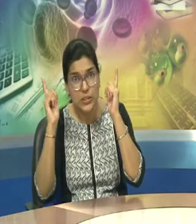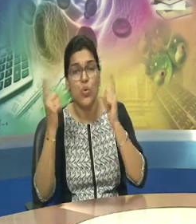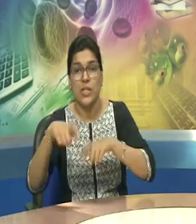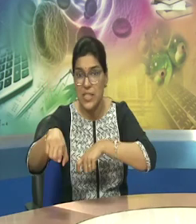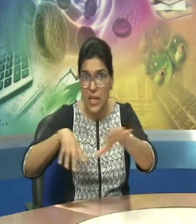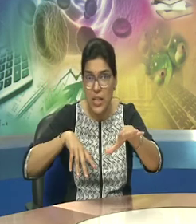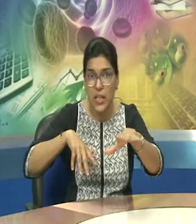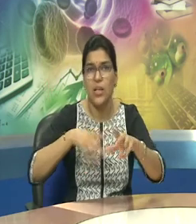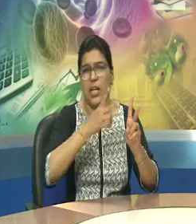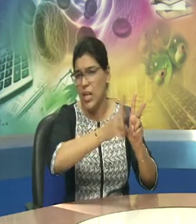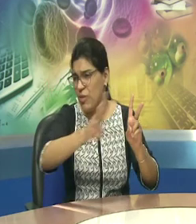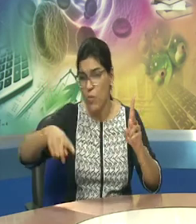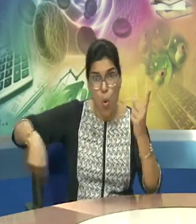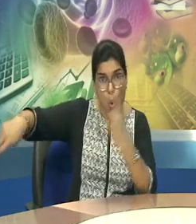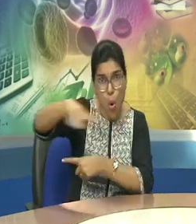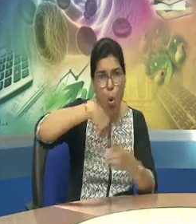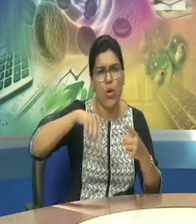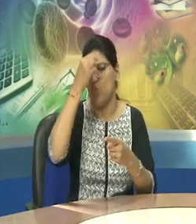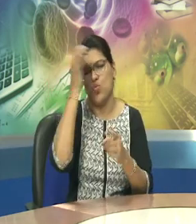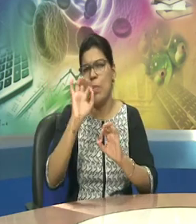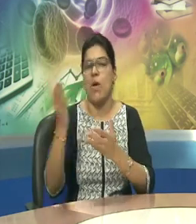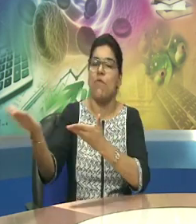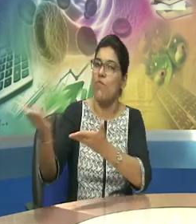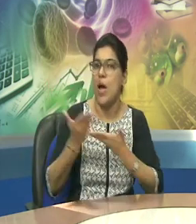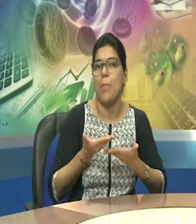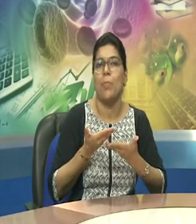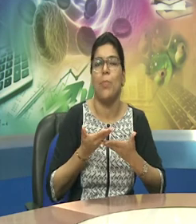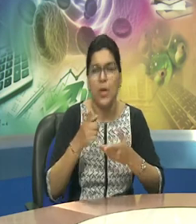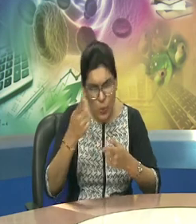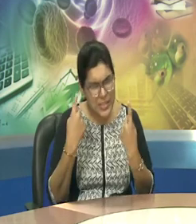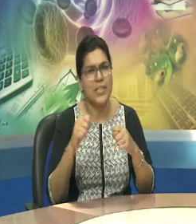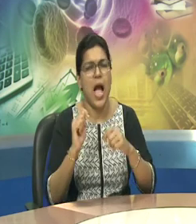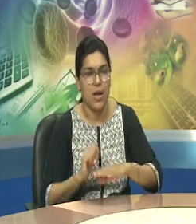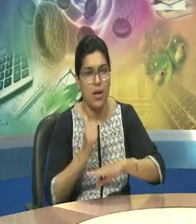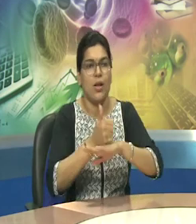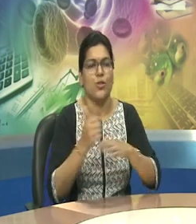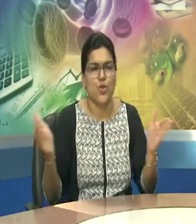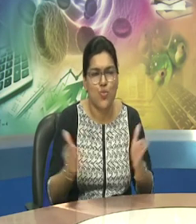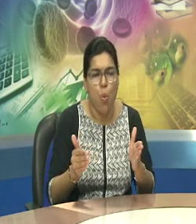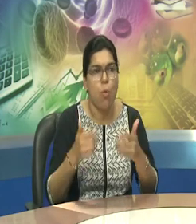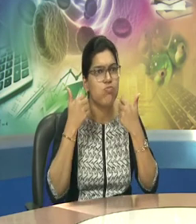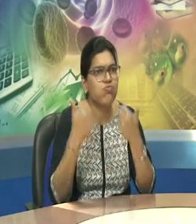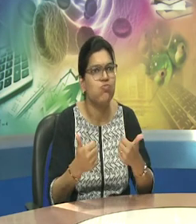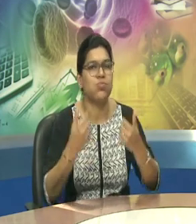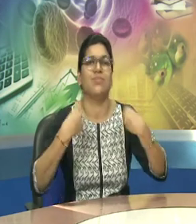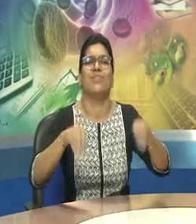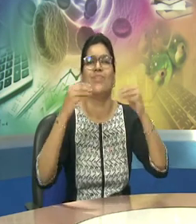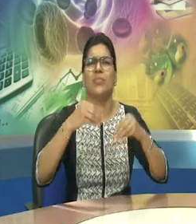or not, educated or uneducated, from rural or urban area. Anyone